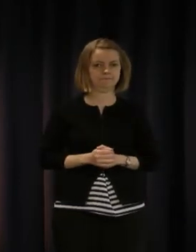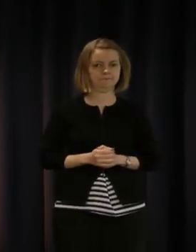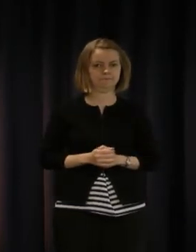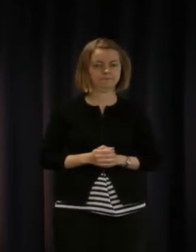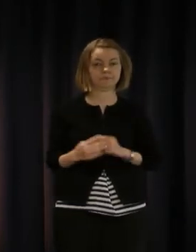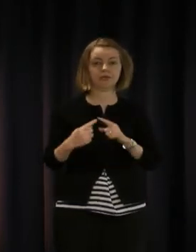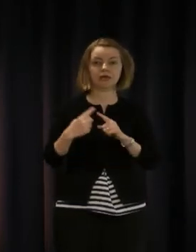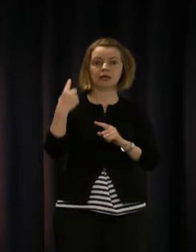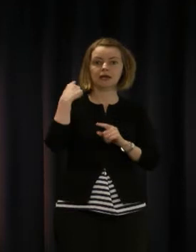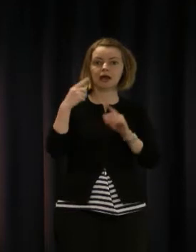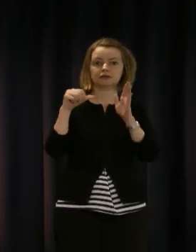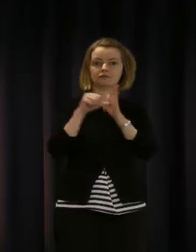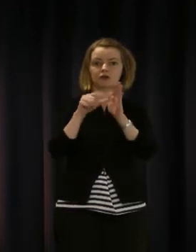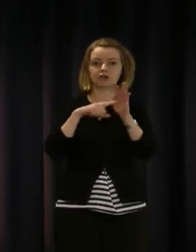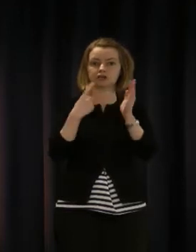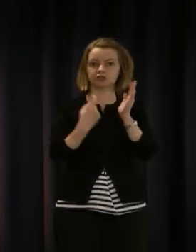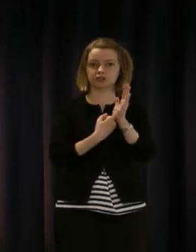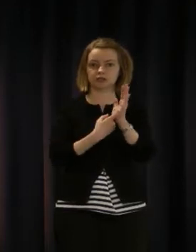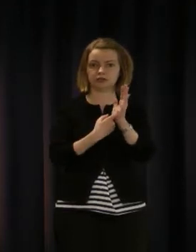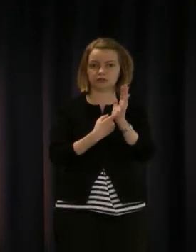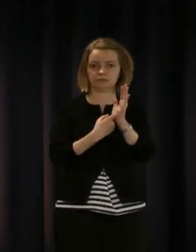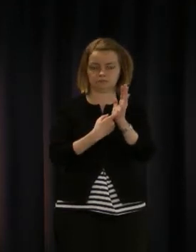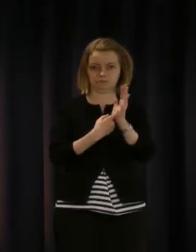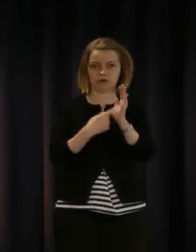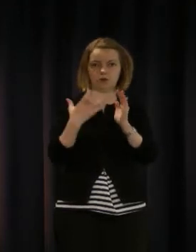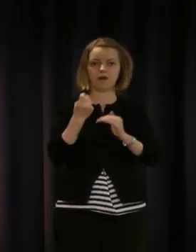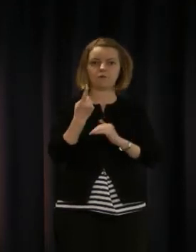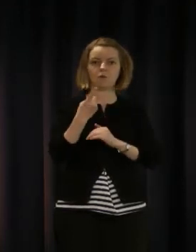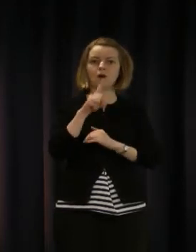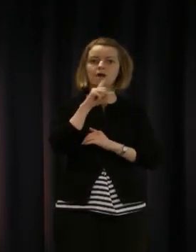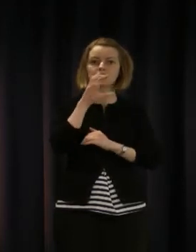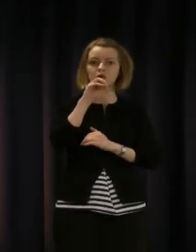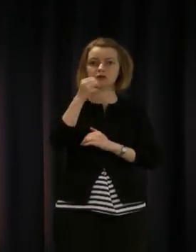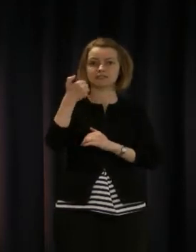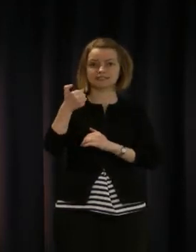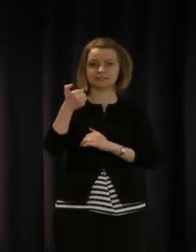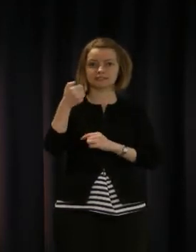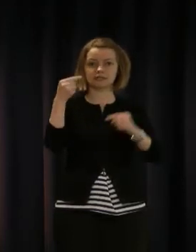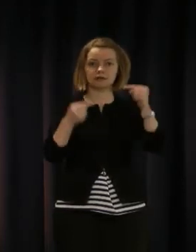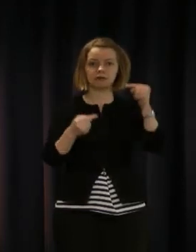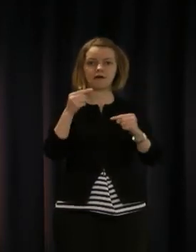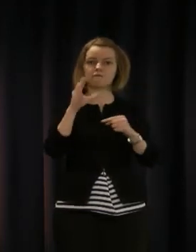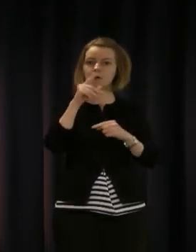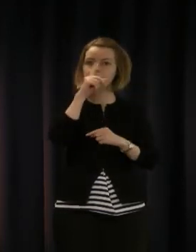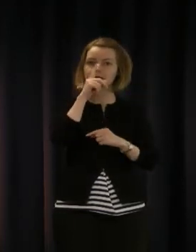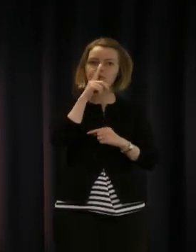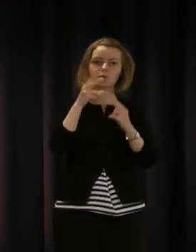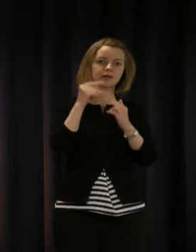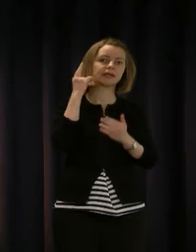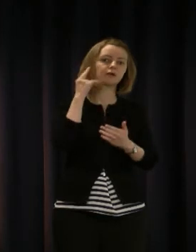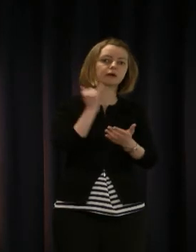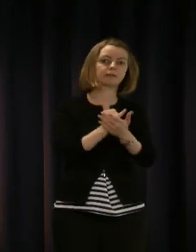In the last financial year, we received 106 disputes from hearing impaired people.